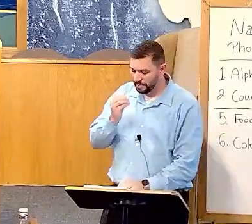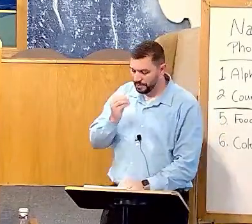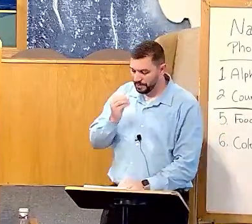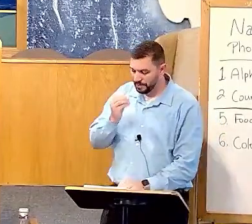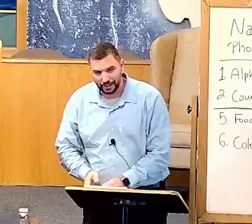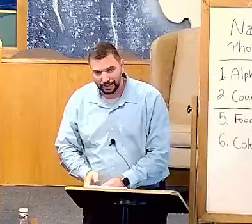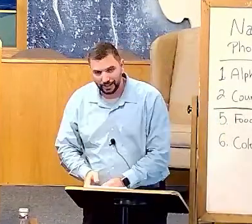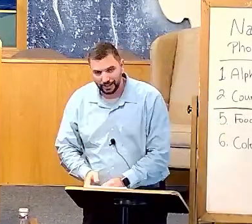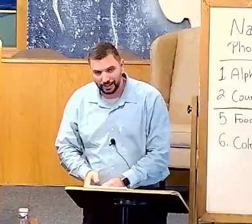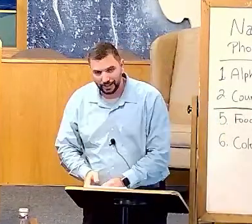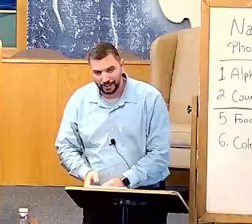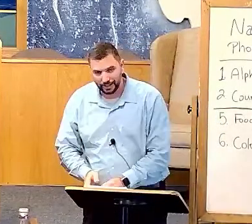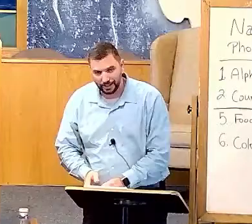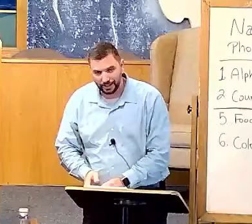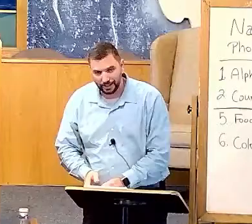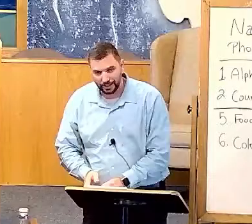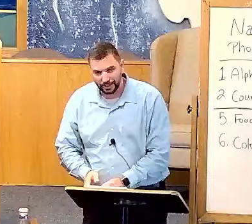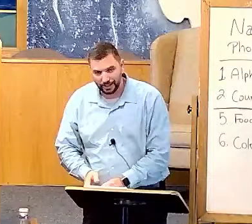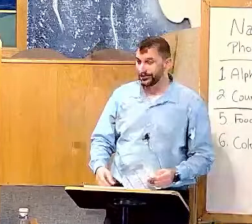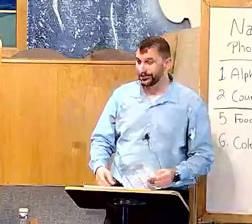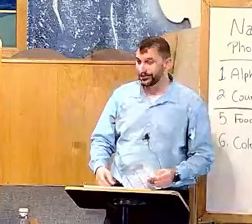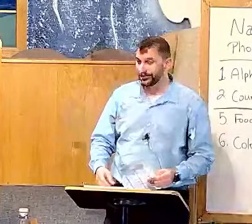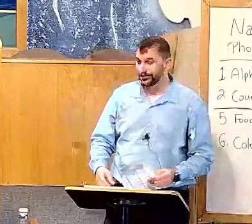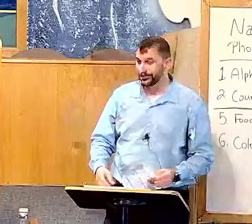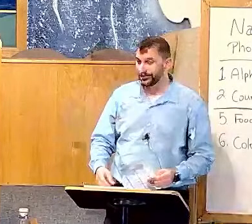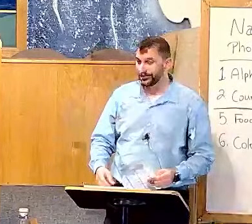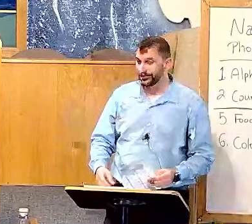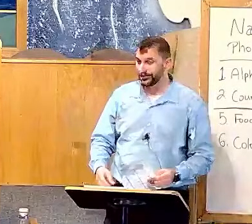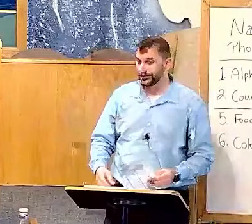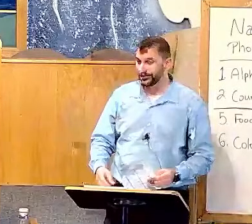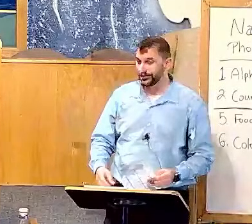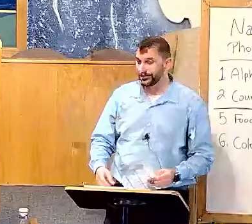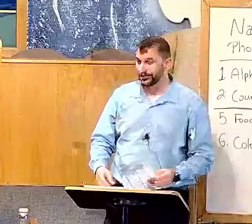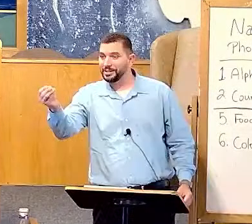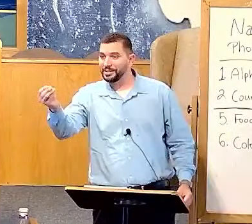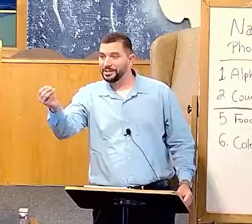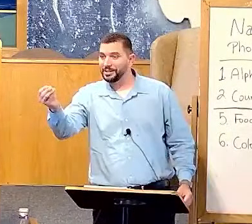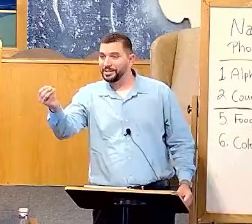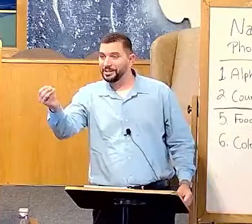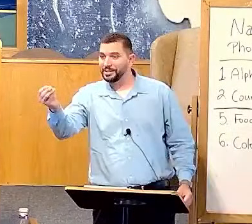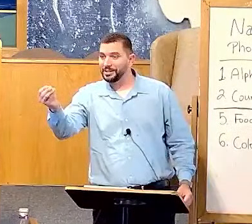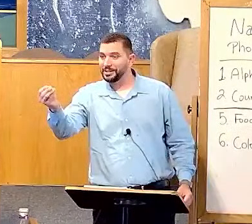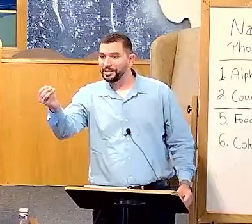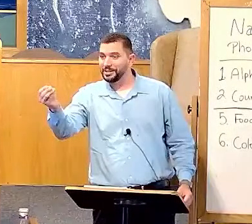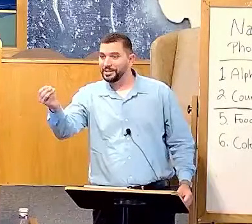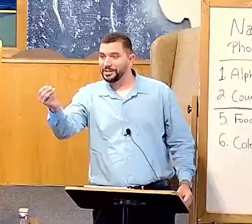again, if I'm going to feed you something, I'm not going to eat you, I'm going to feed you, right? To